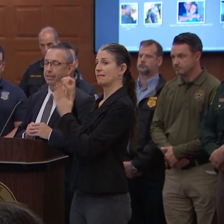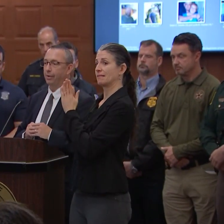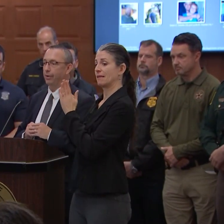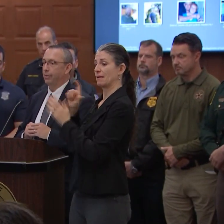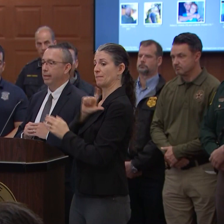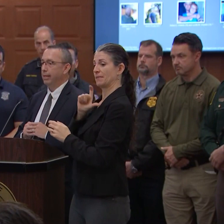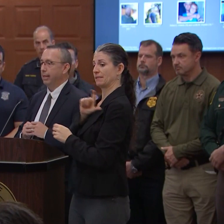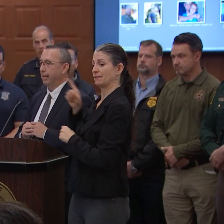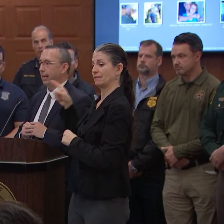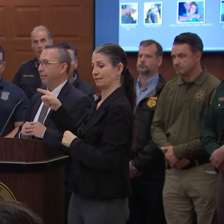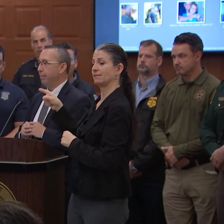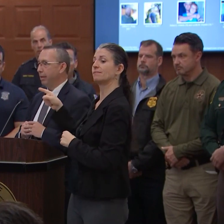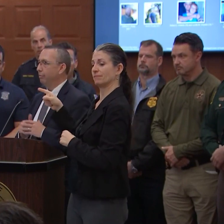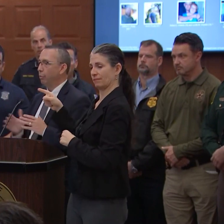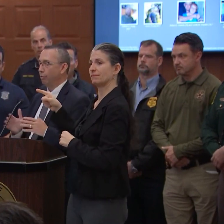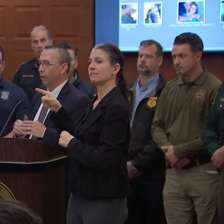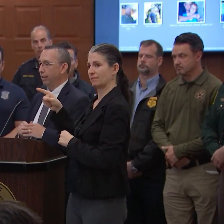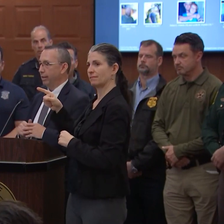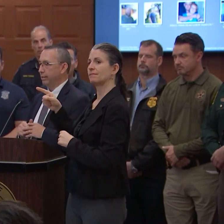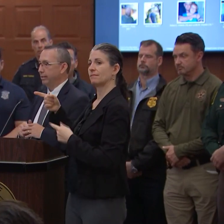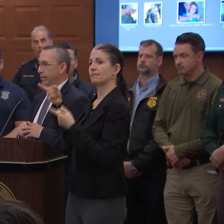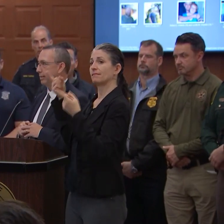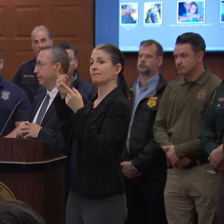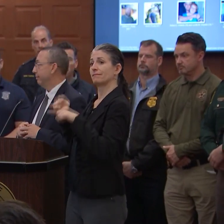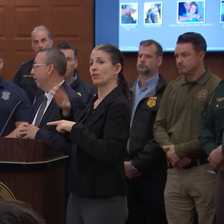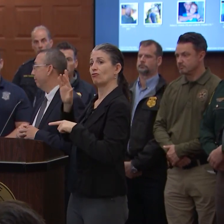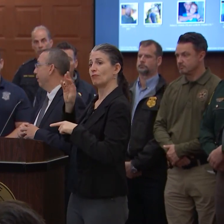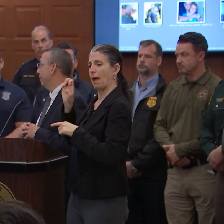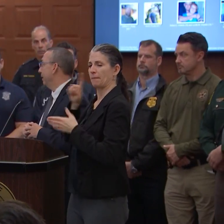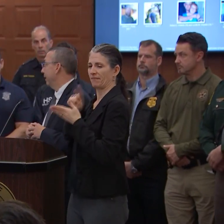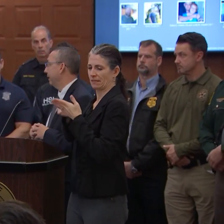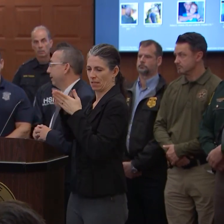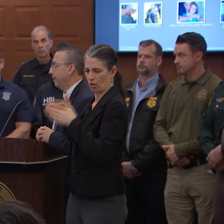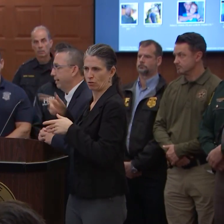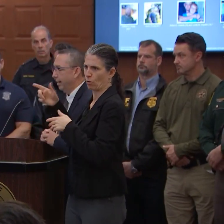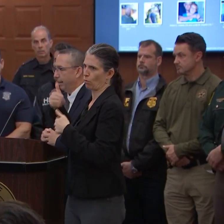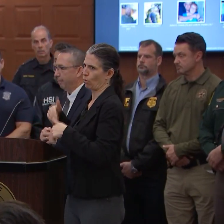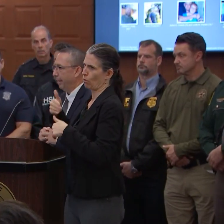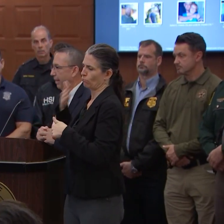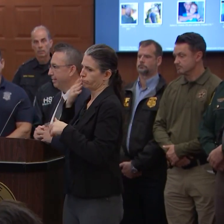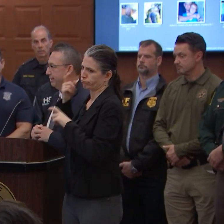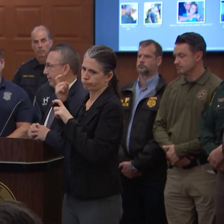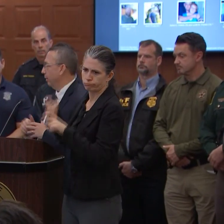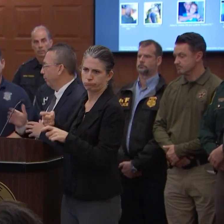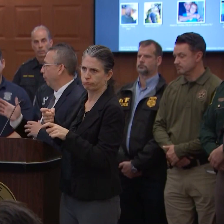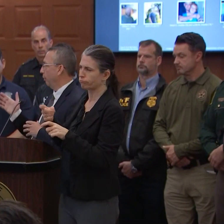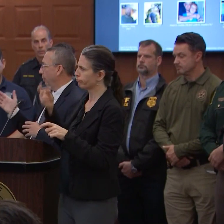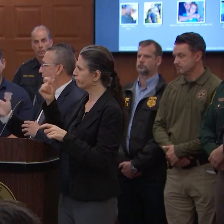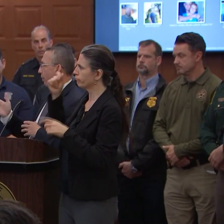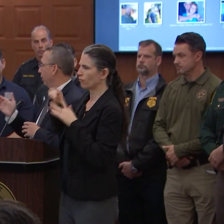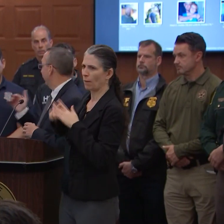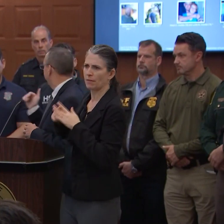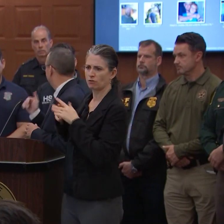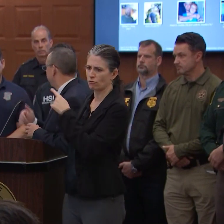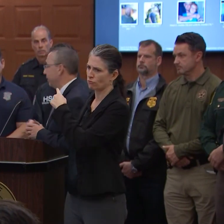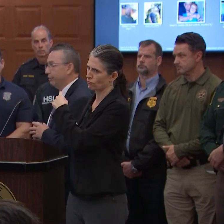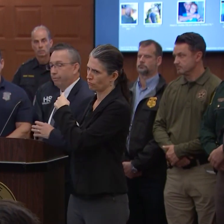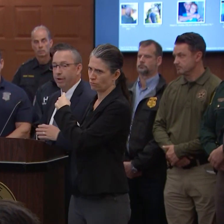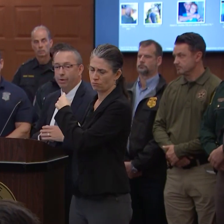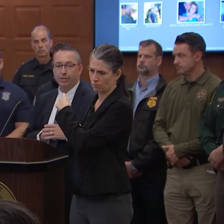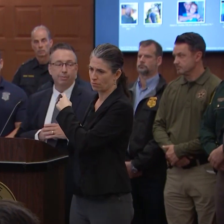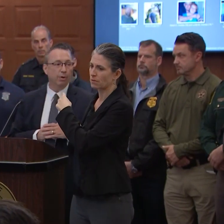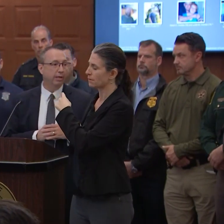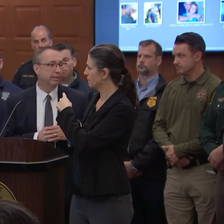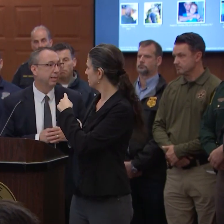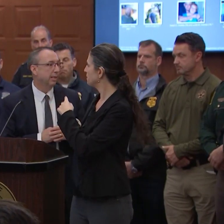investigators on this scenario, have been in the forefront of this since the very, very beginning. And whether we have our elected officials here